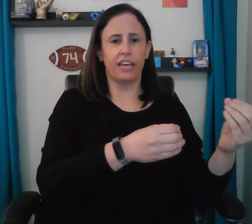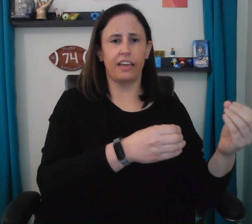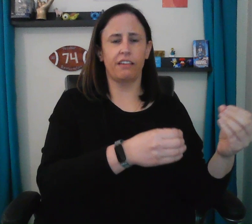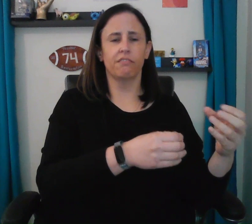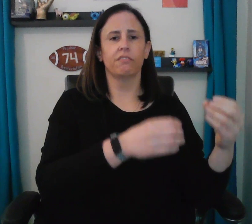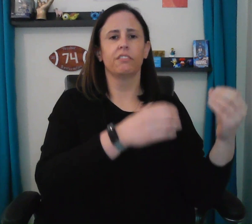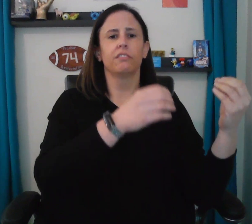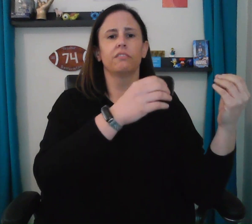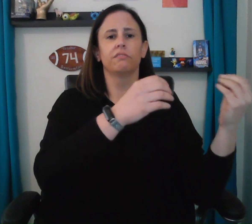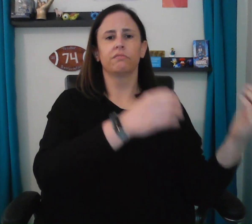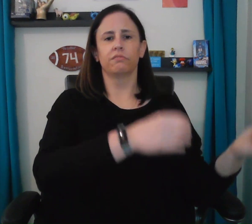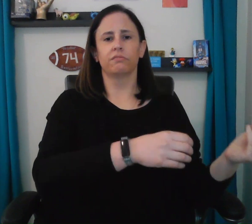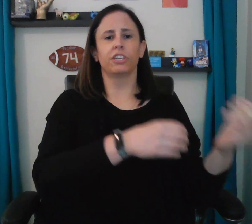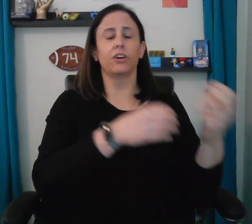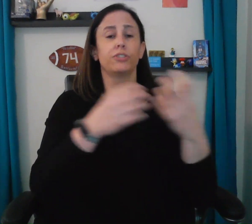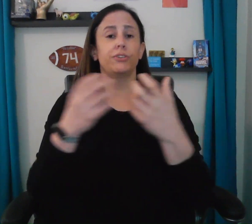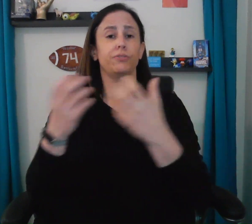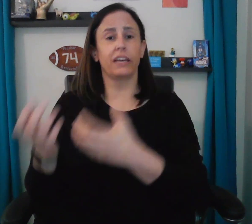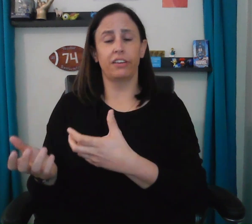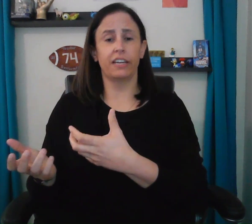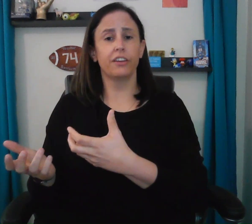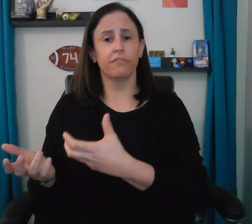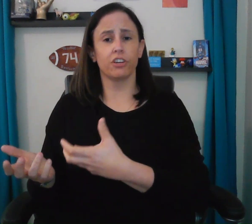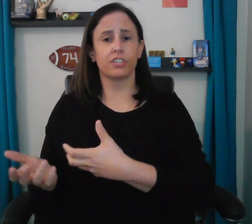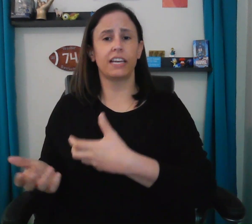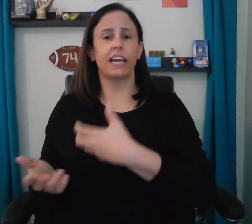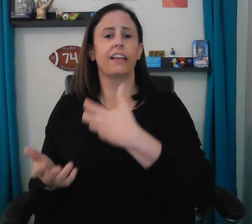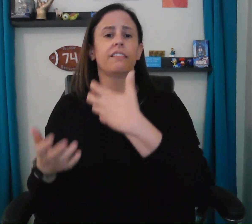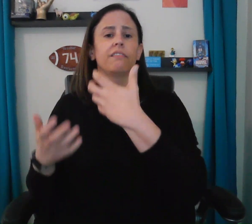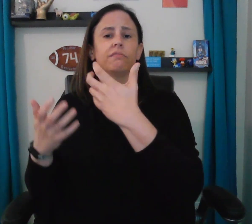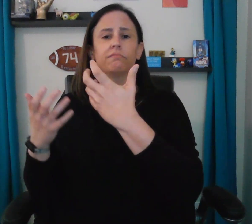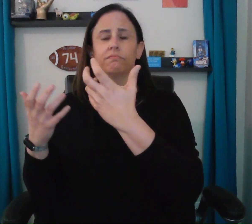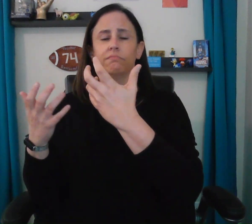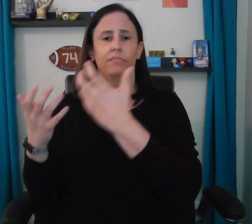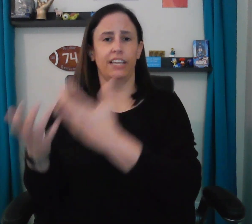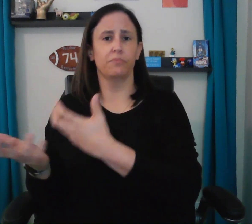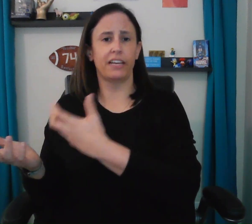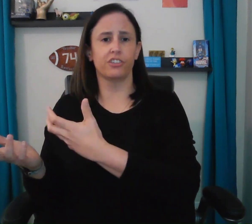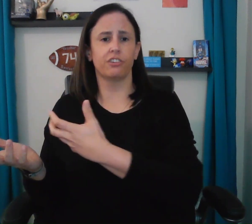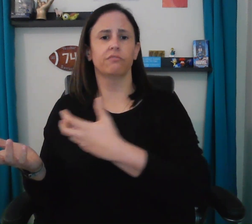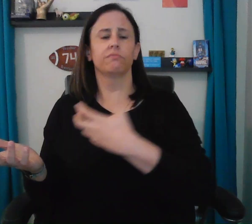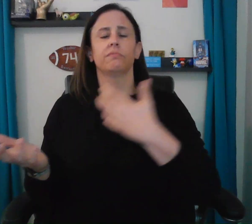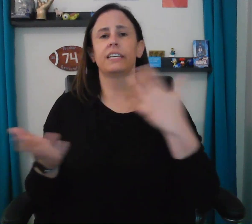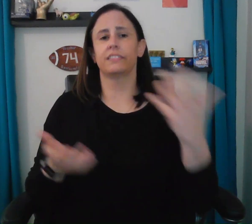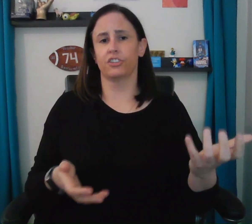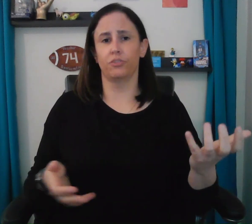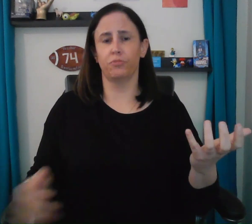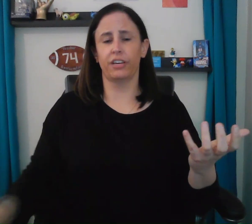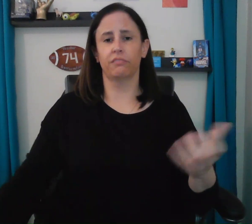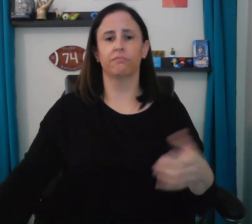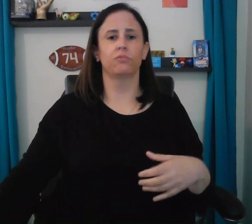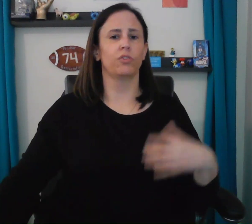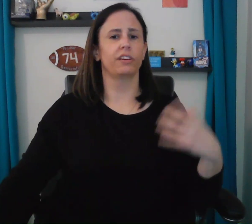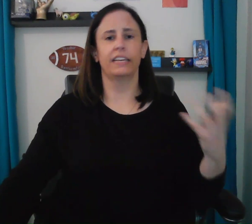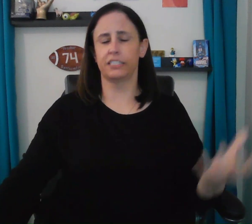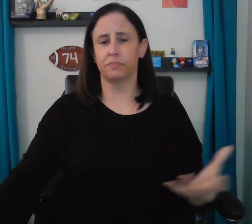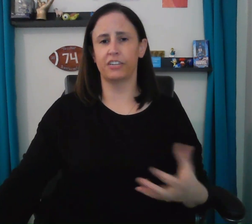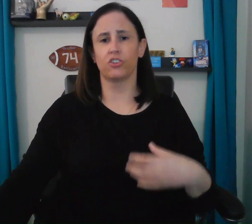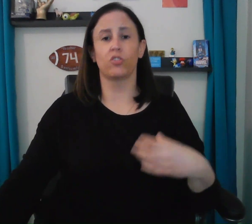they go to Gallaudet University and their major is interpreting, or his major or